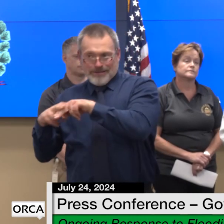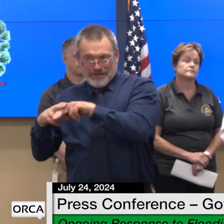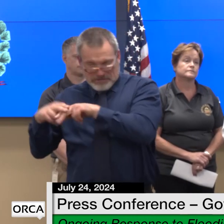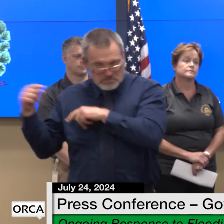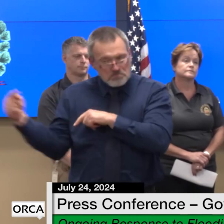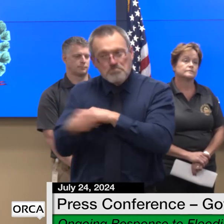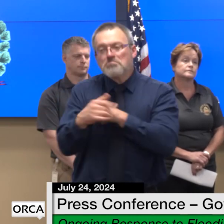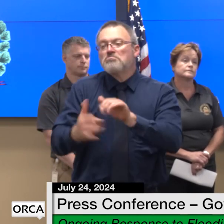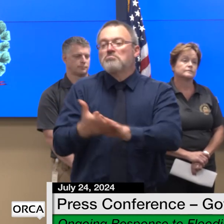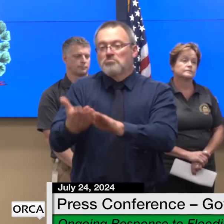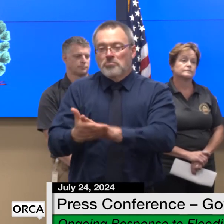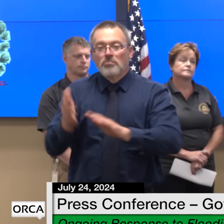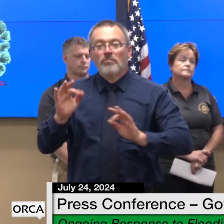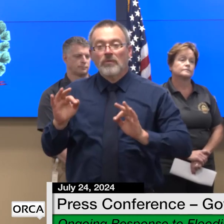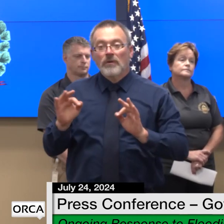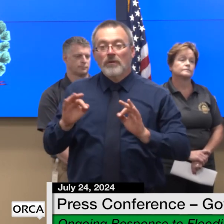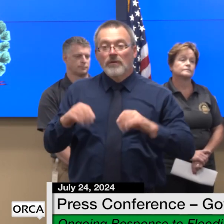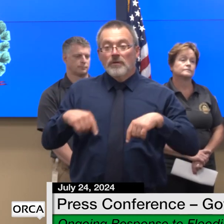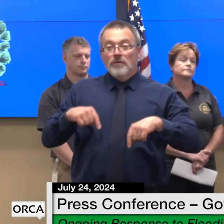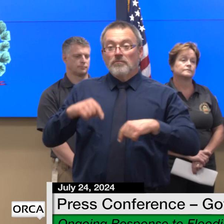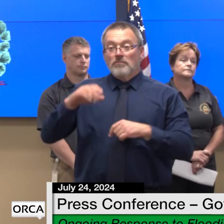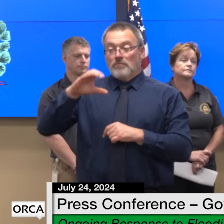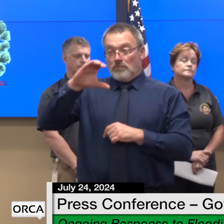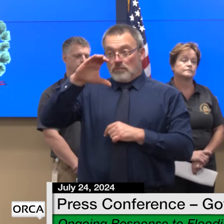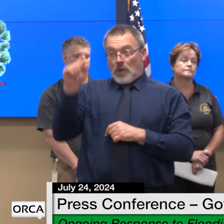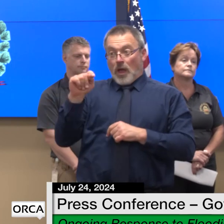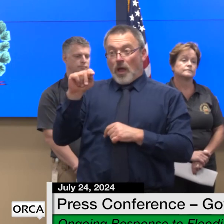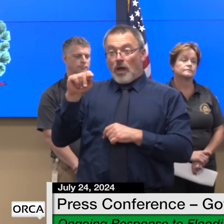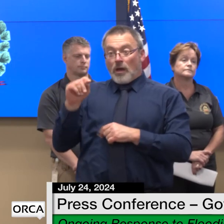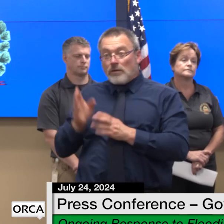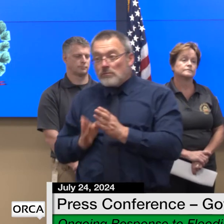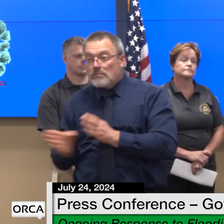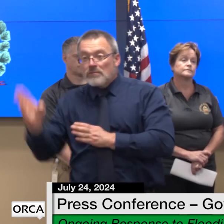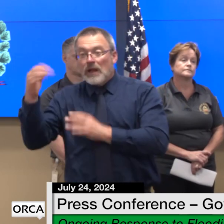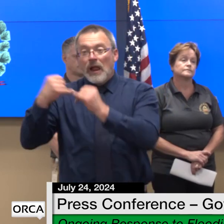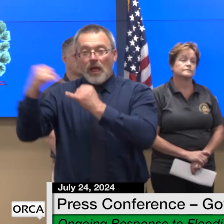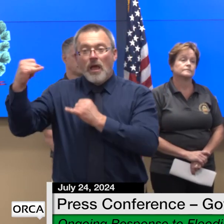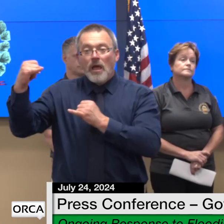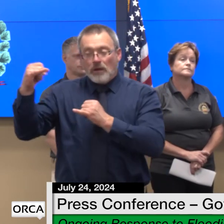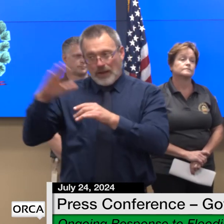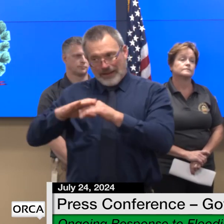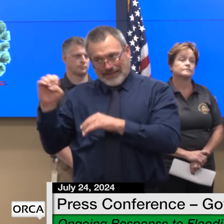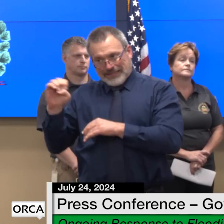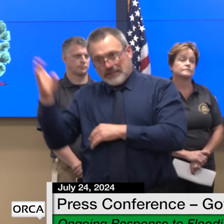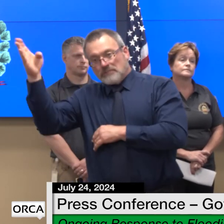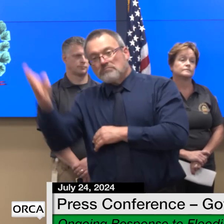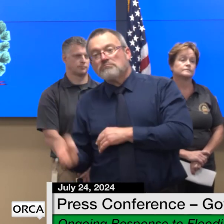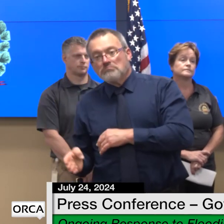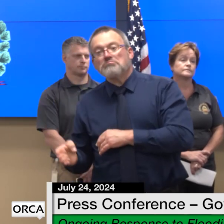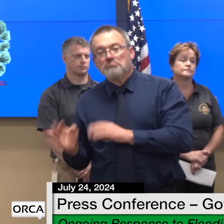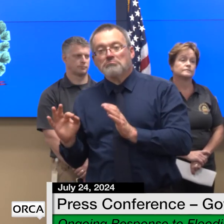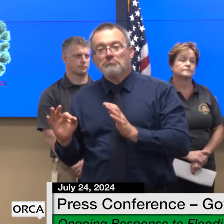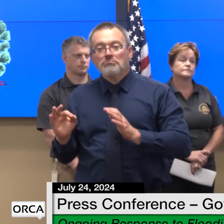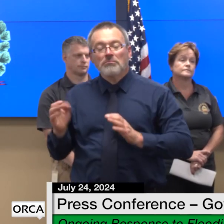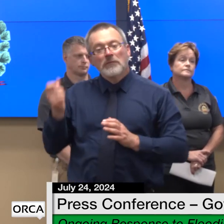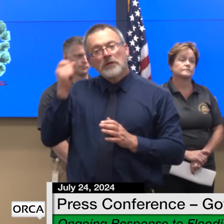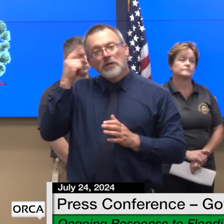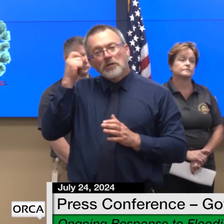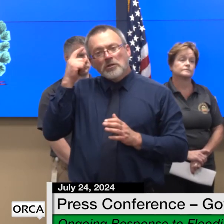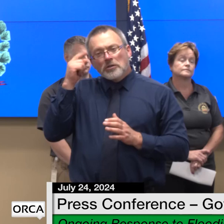on the Connecticut River line along the eastern side of the state, and it does remain closed at this